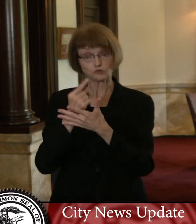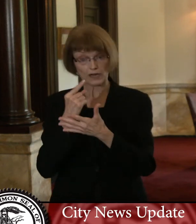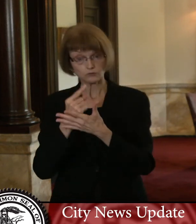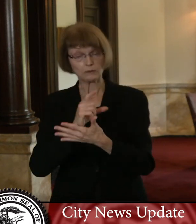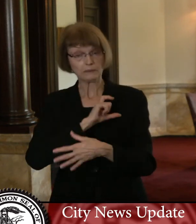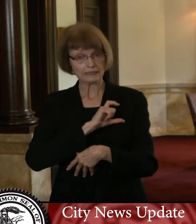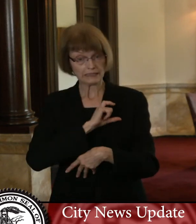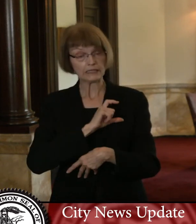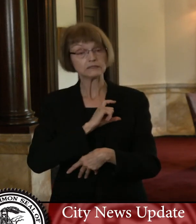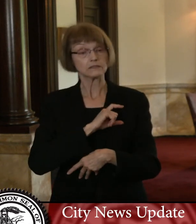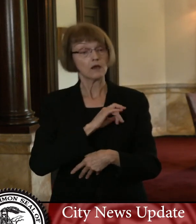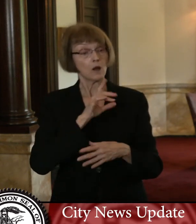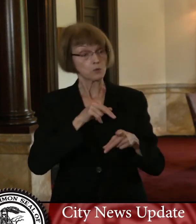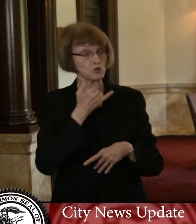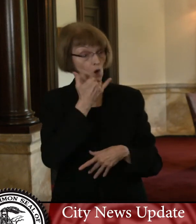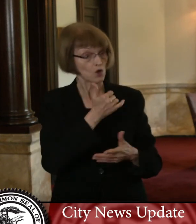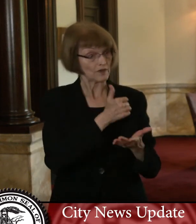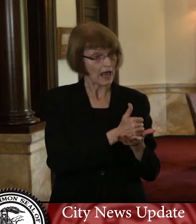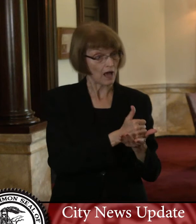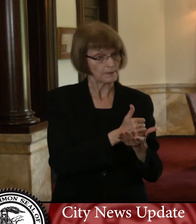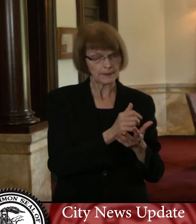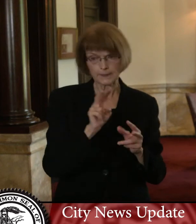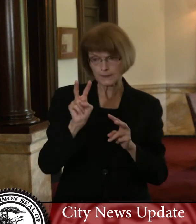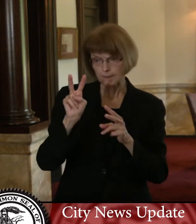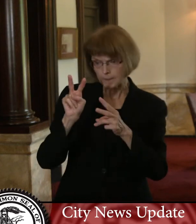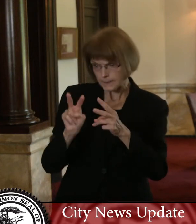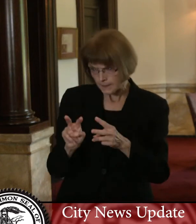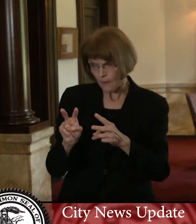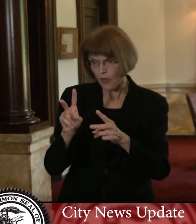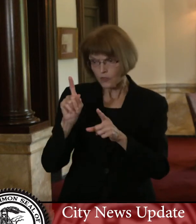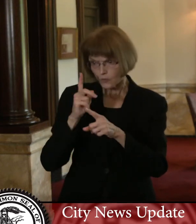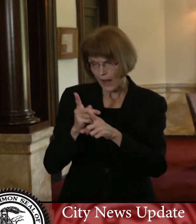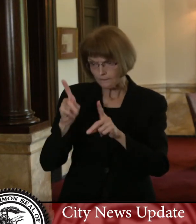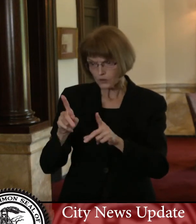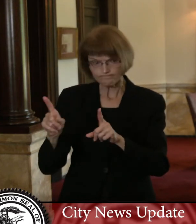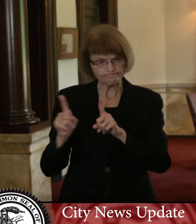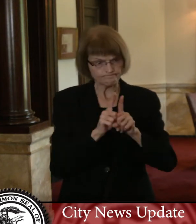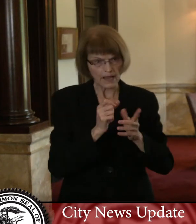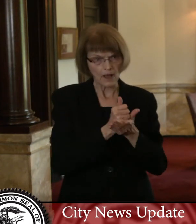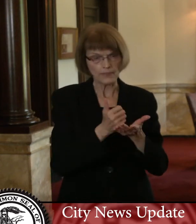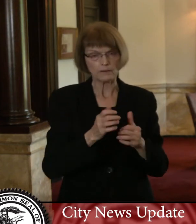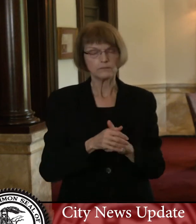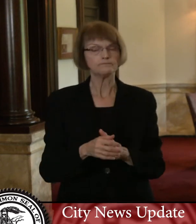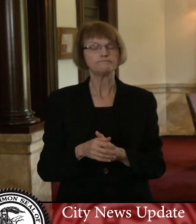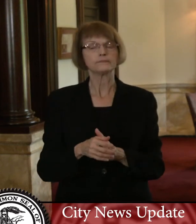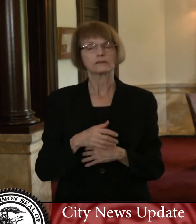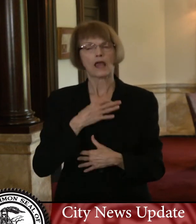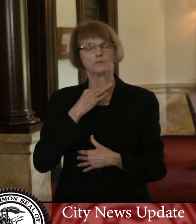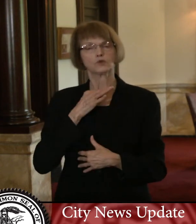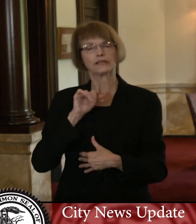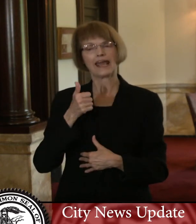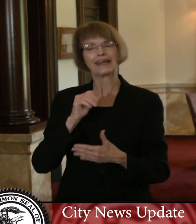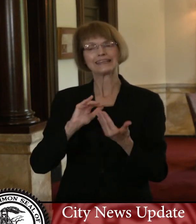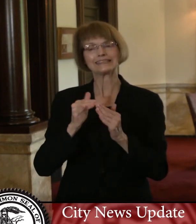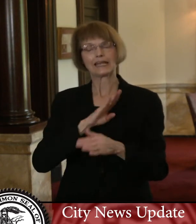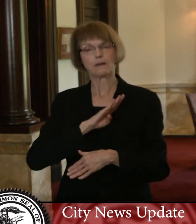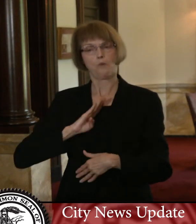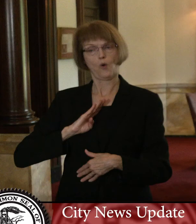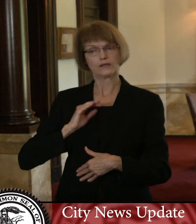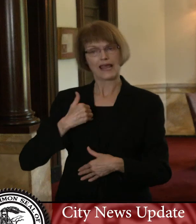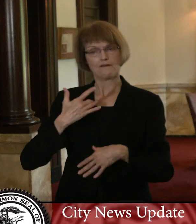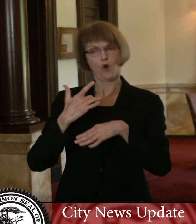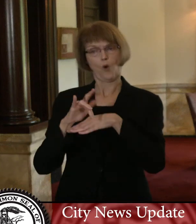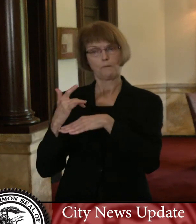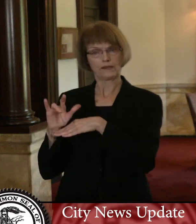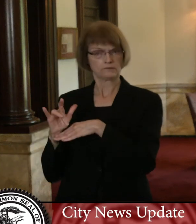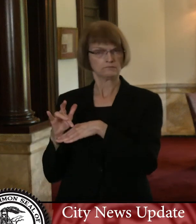And then if you do have an answer to this, do you know of any city boards that still have open seats?